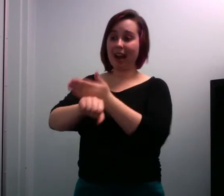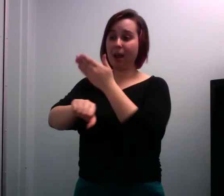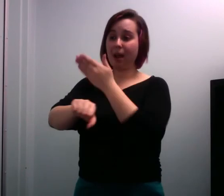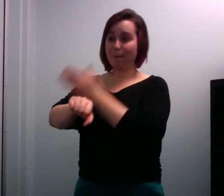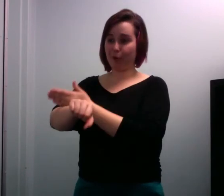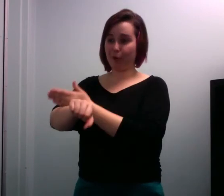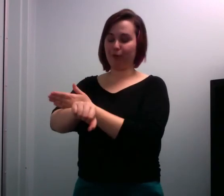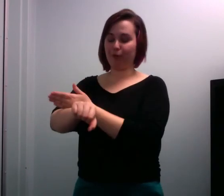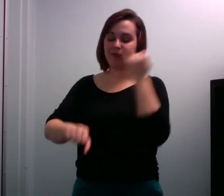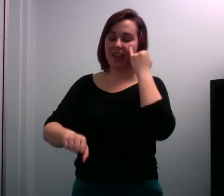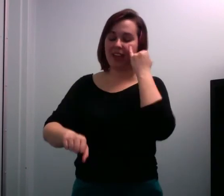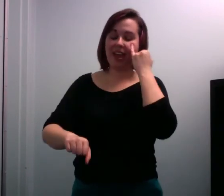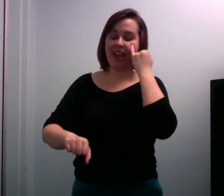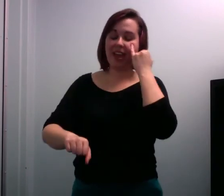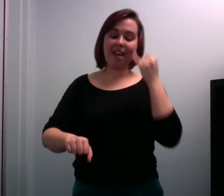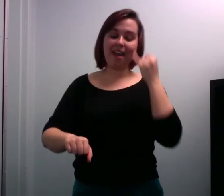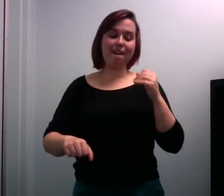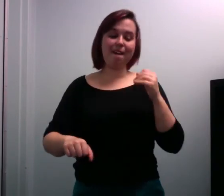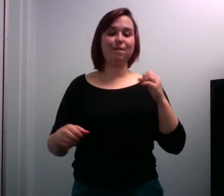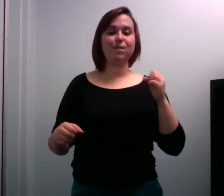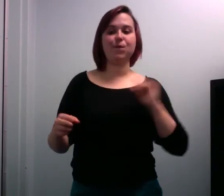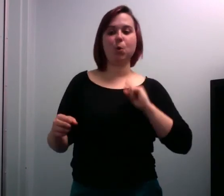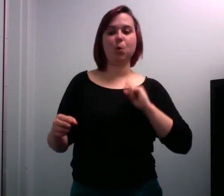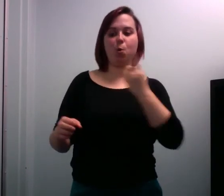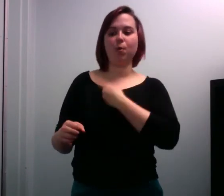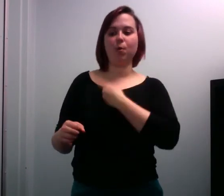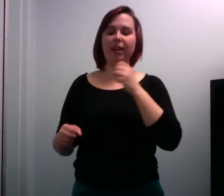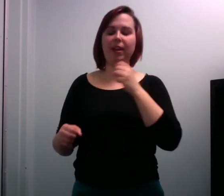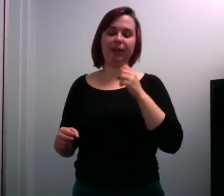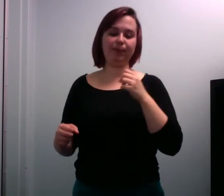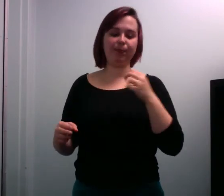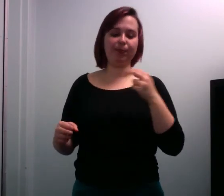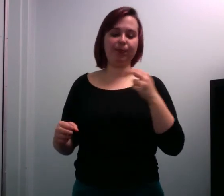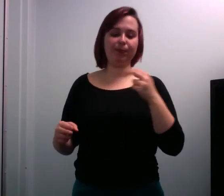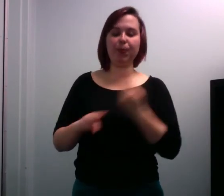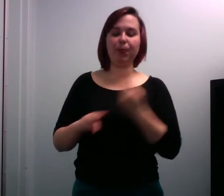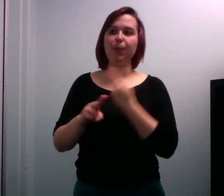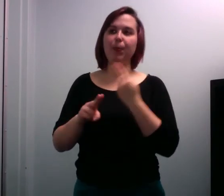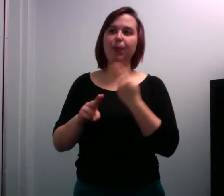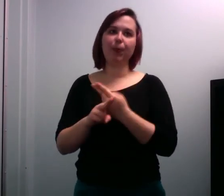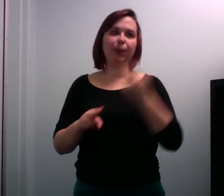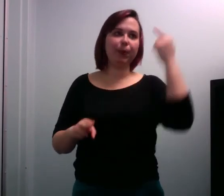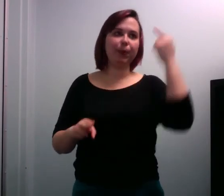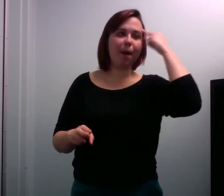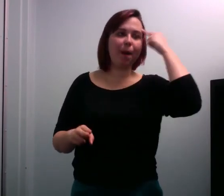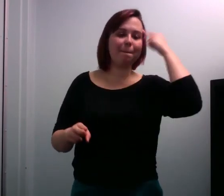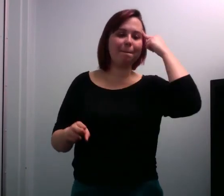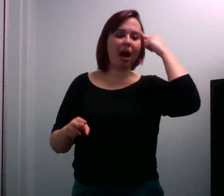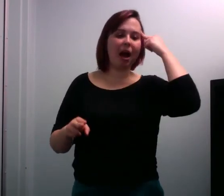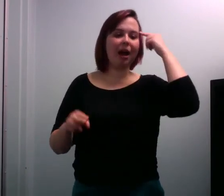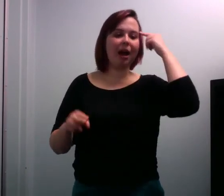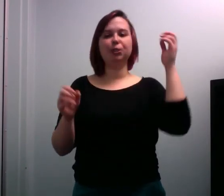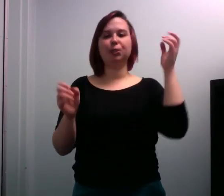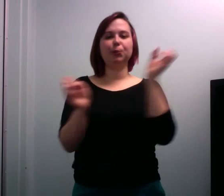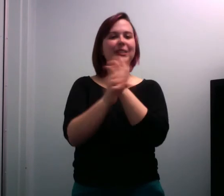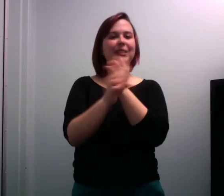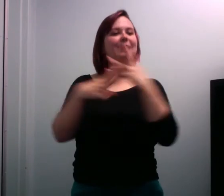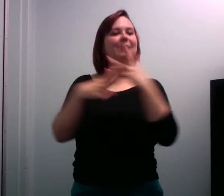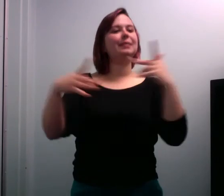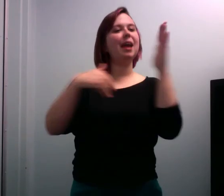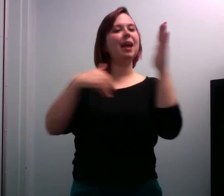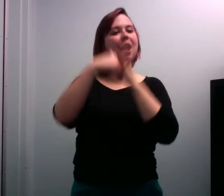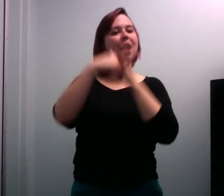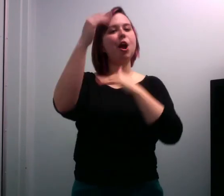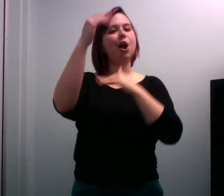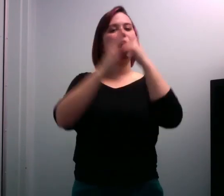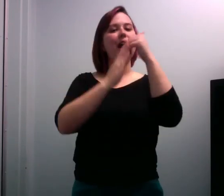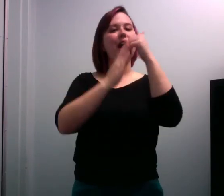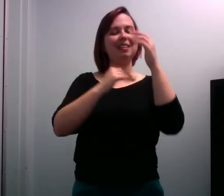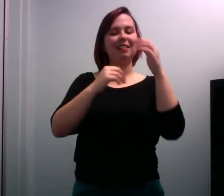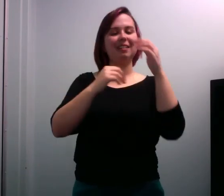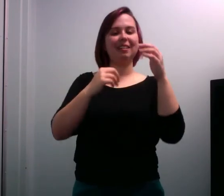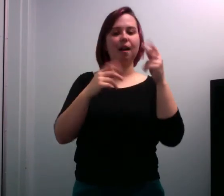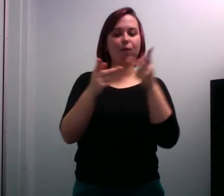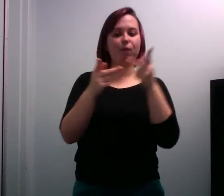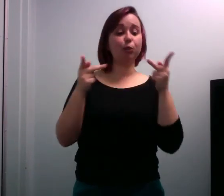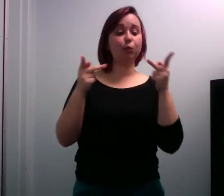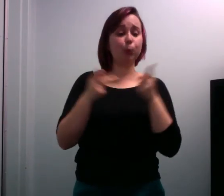comfort zone, and learn to expect bigger and better things of ourselves, we will enhance our